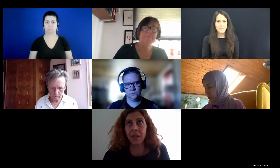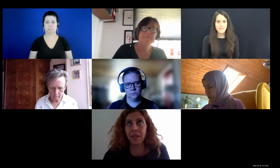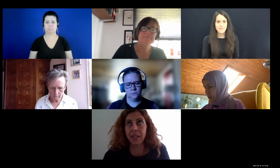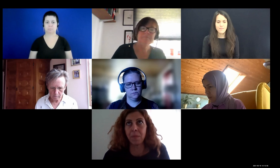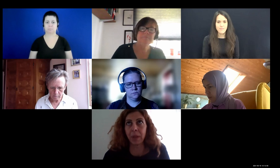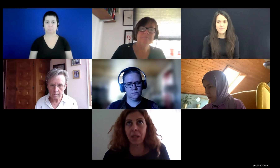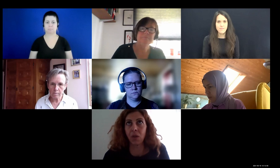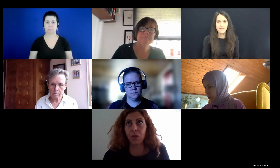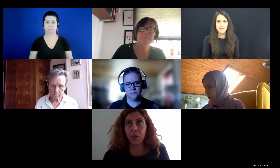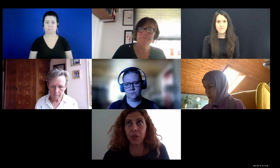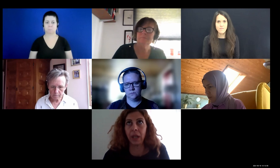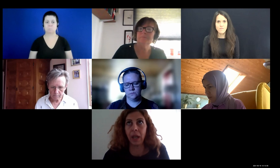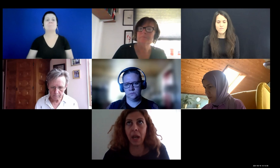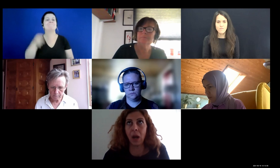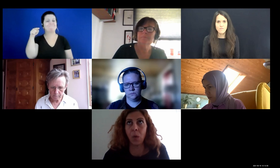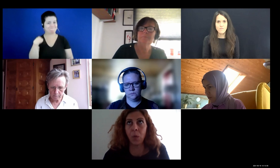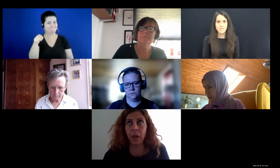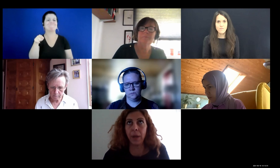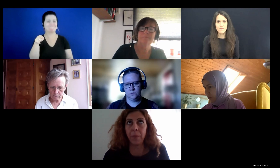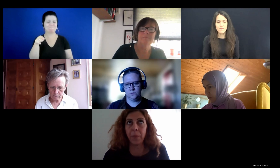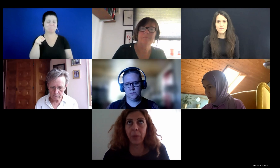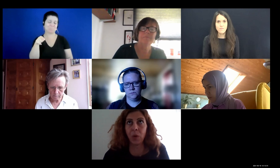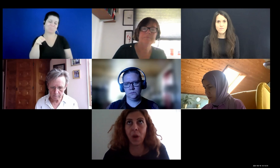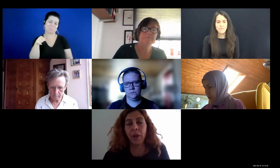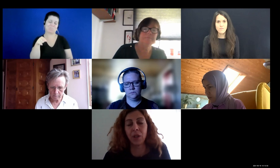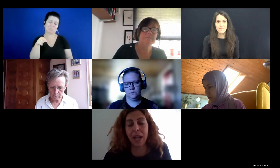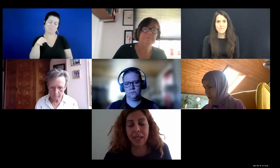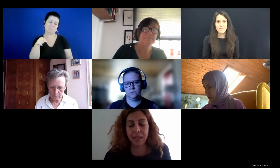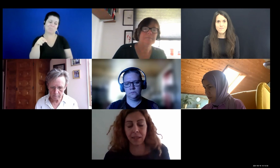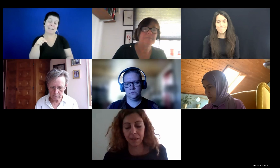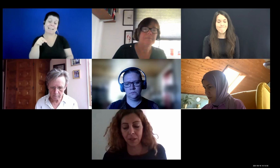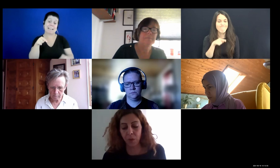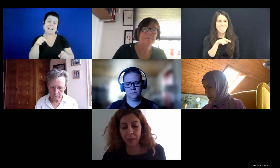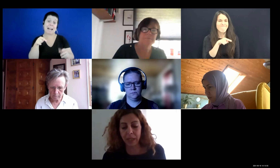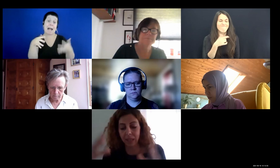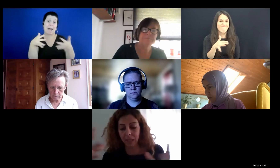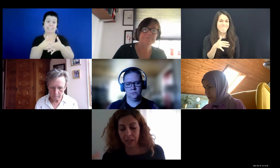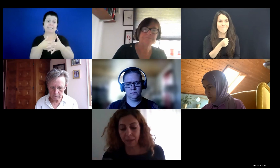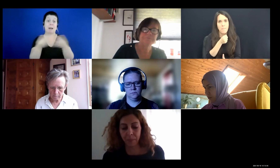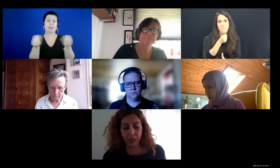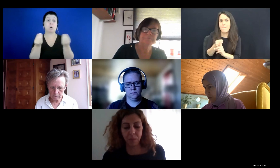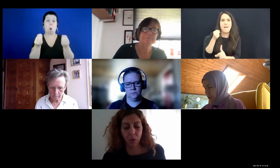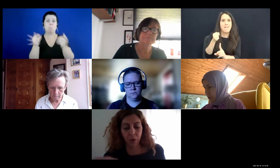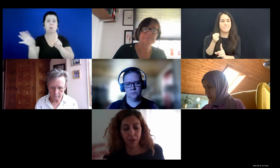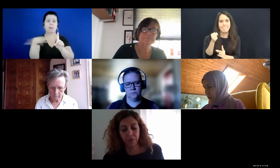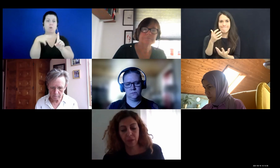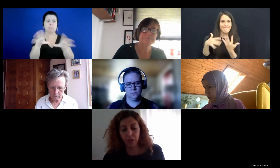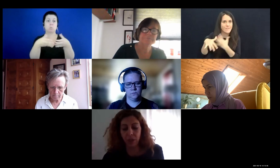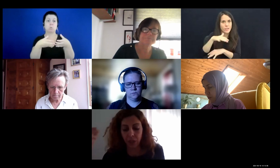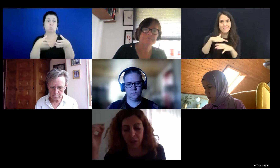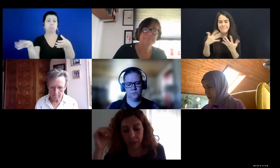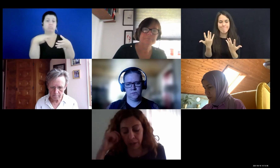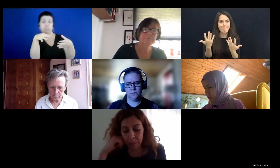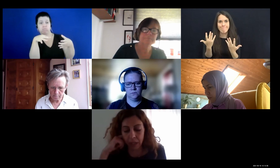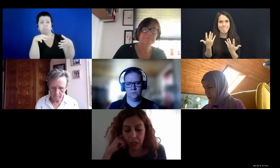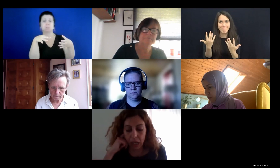I think this impacts a lot how how recognized this group is in more kind of